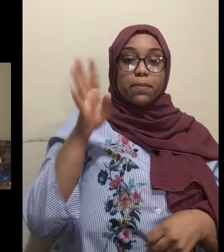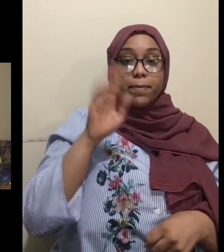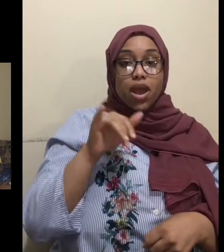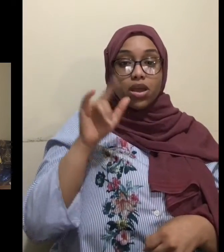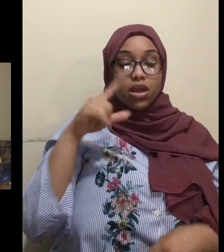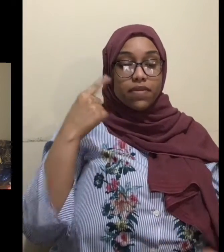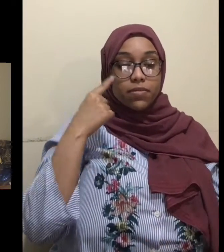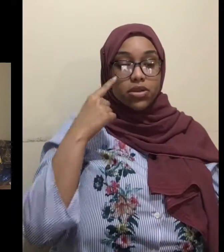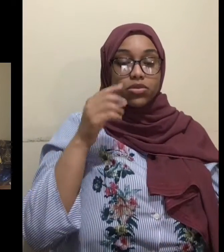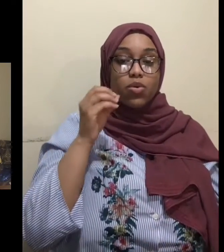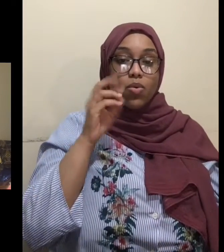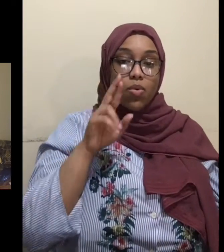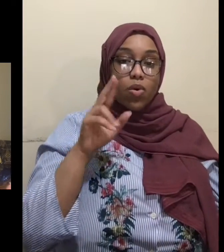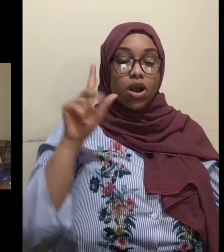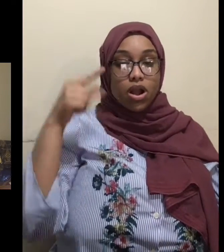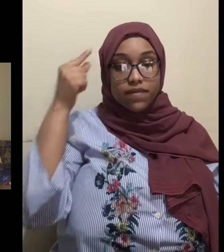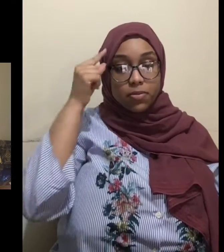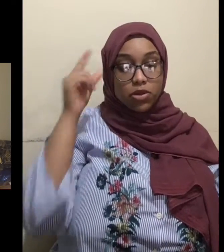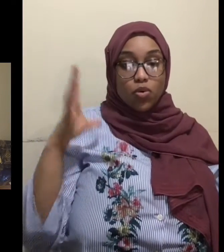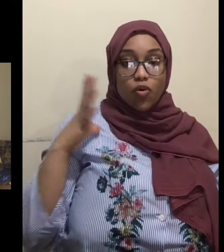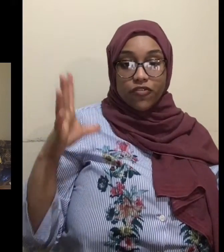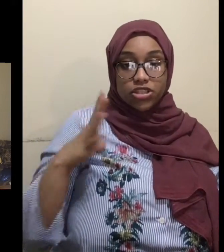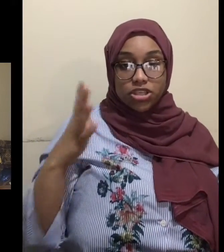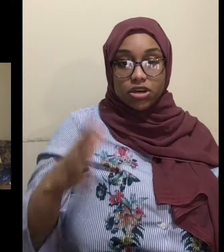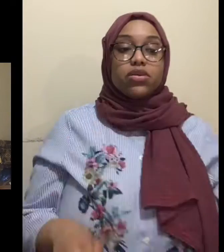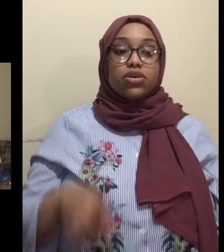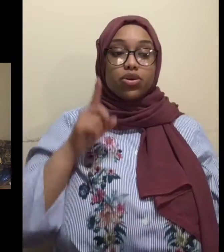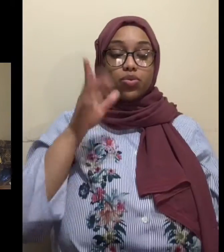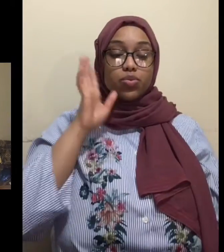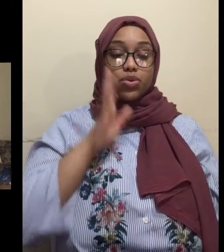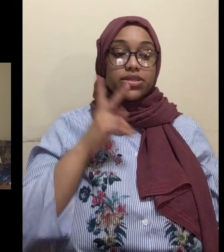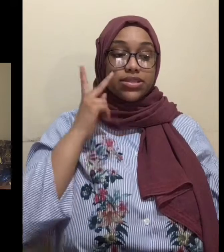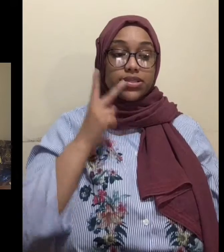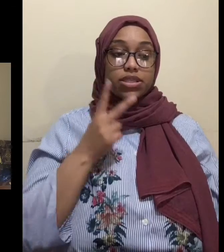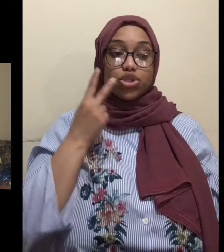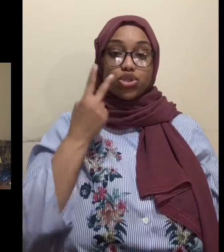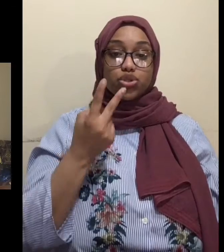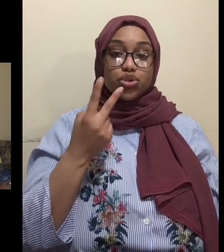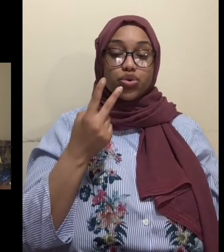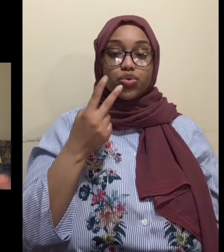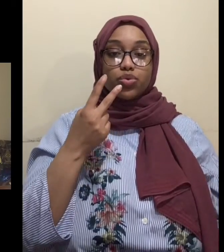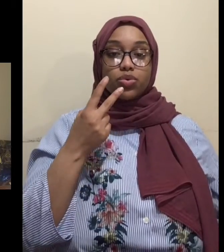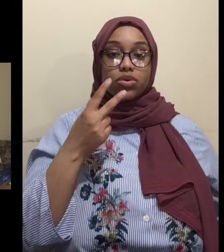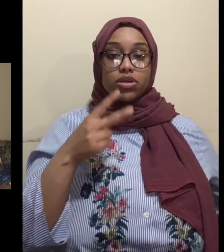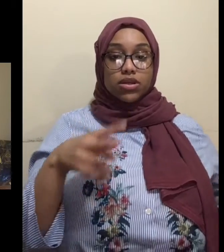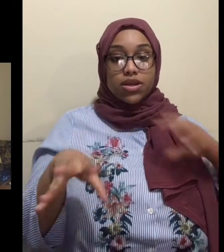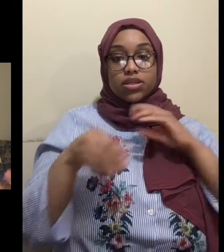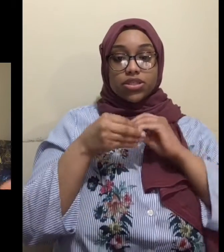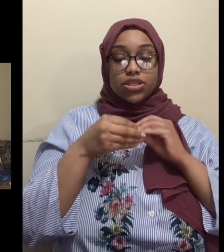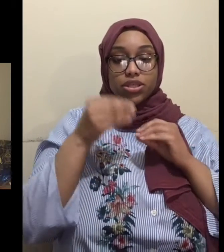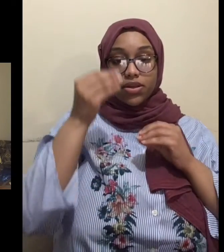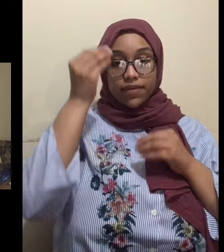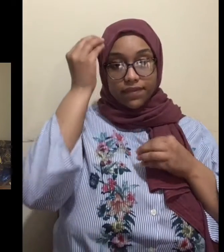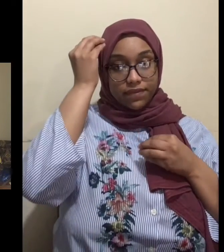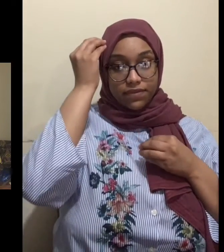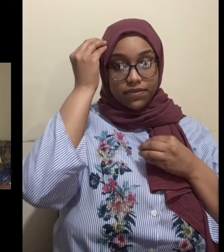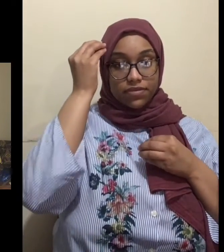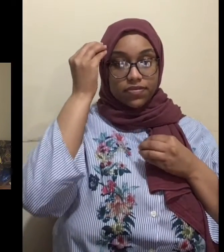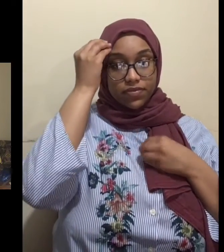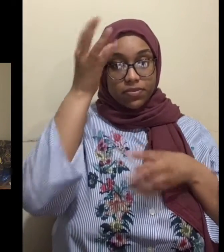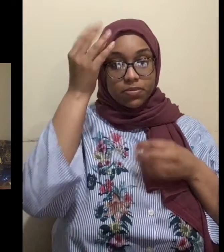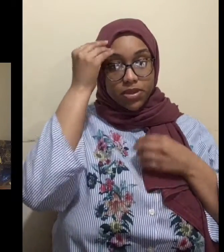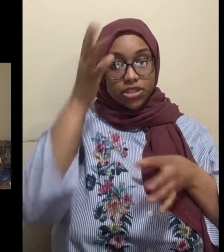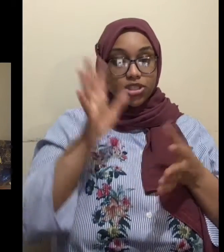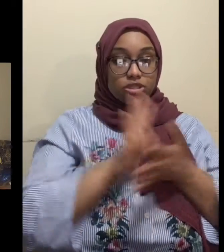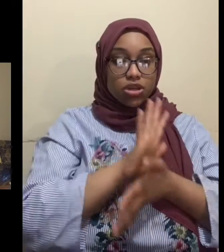the four different types of organizations. The chart includes the purpose, quick facts, and